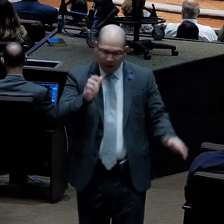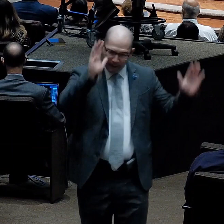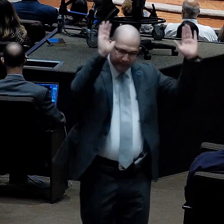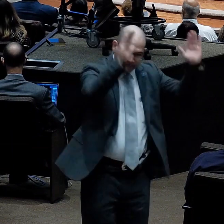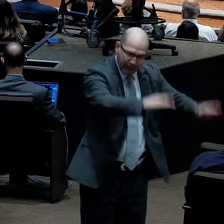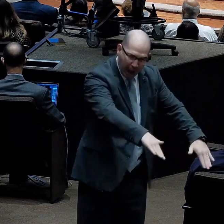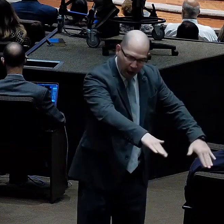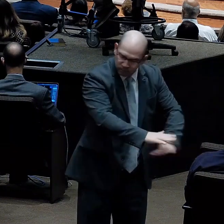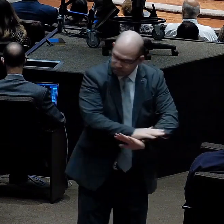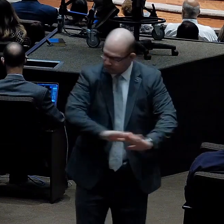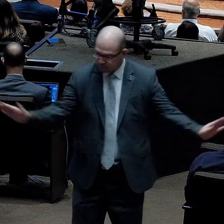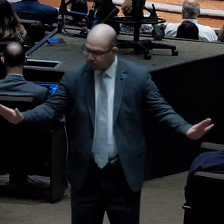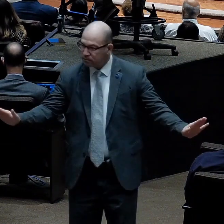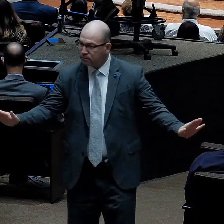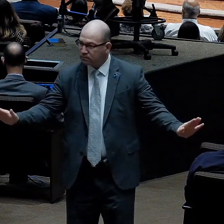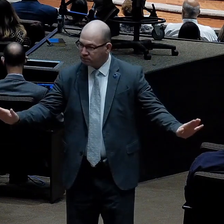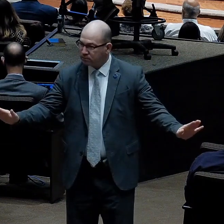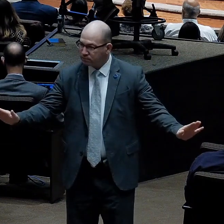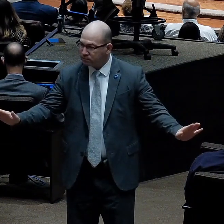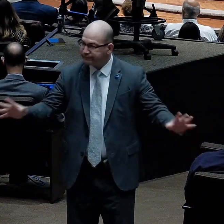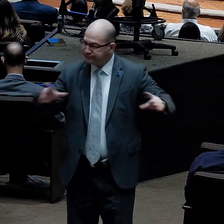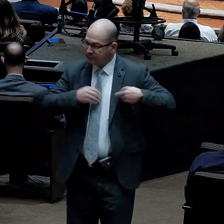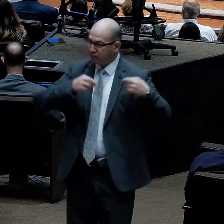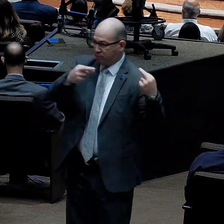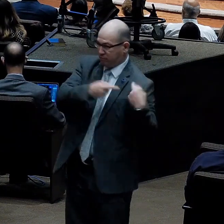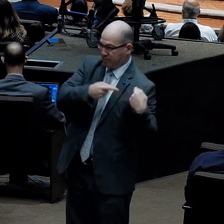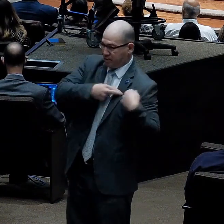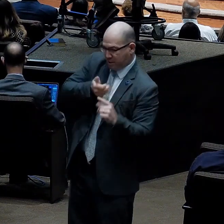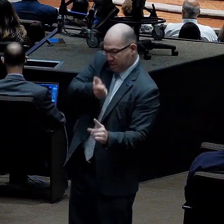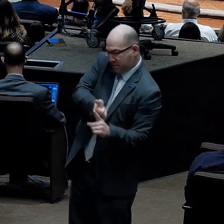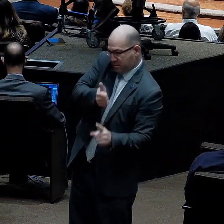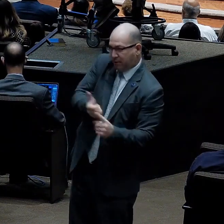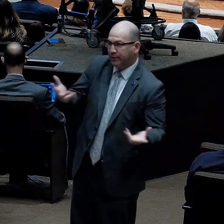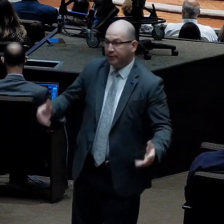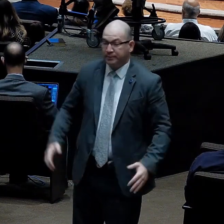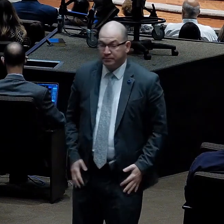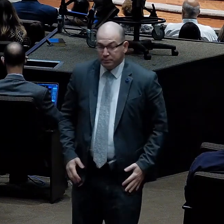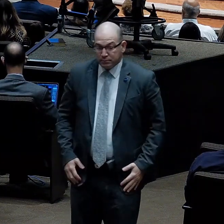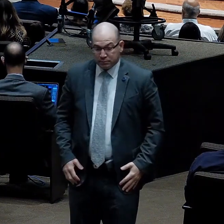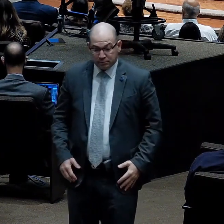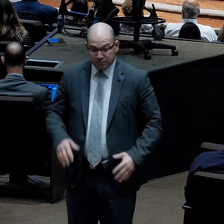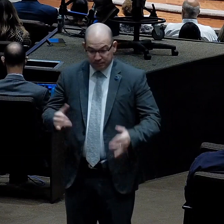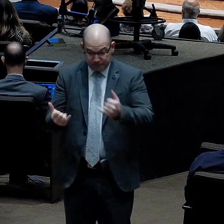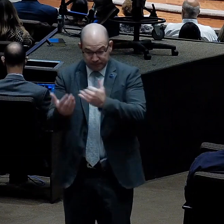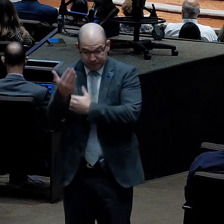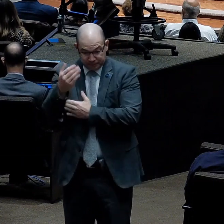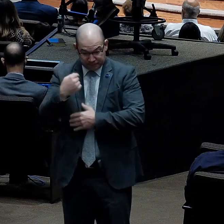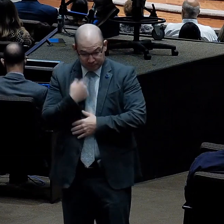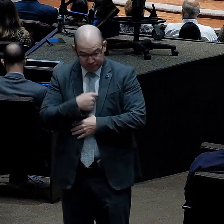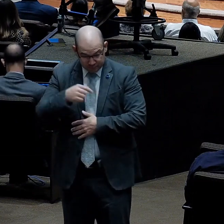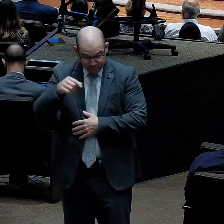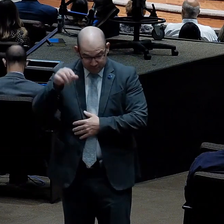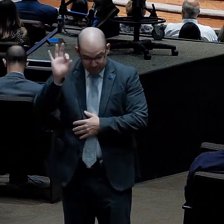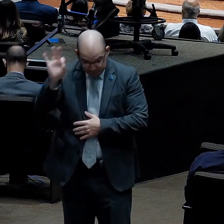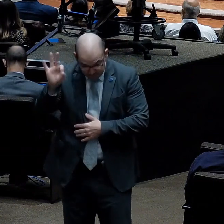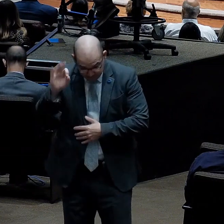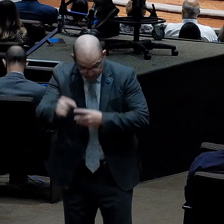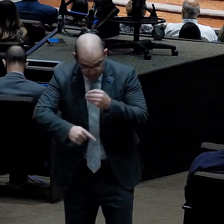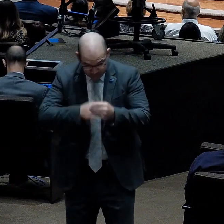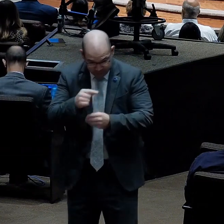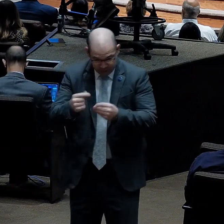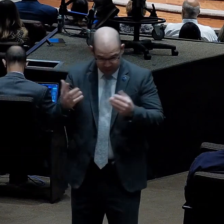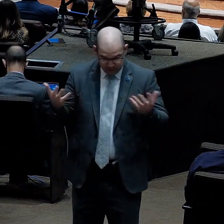of Dura. So he took responsibility. Now, as we got into the study this morning of this idea of